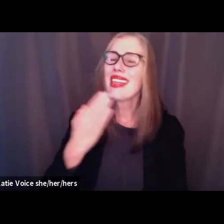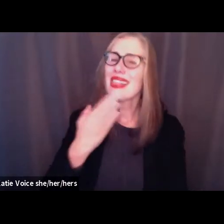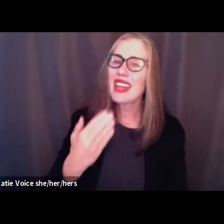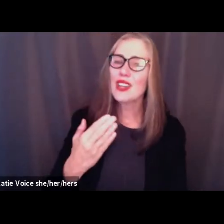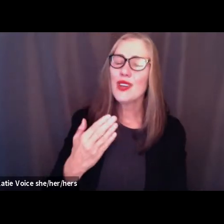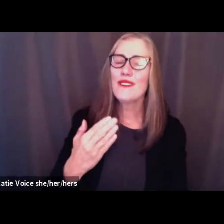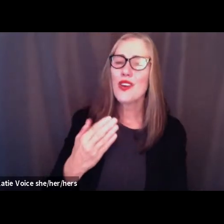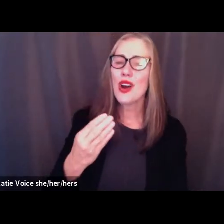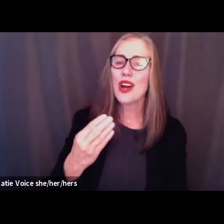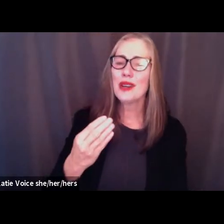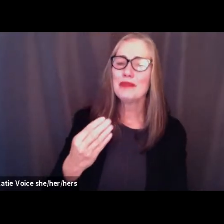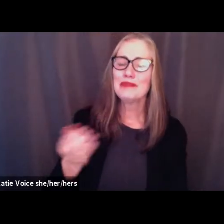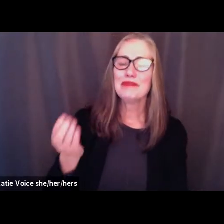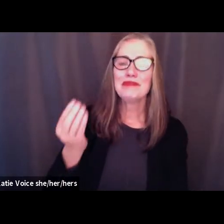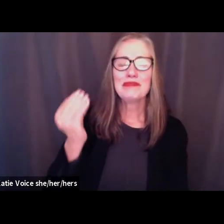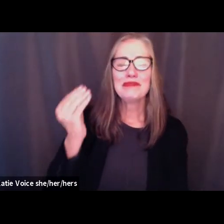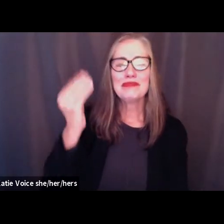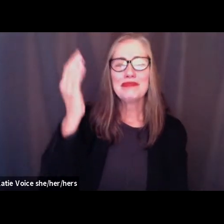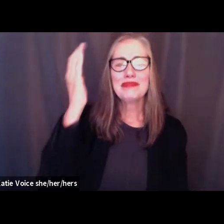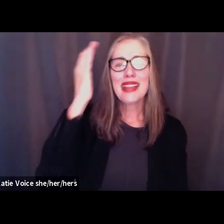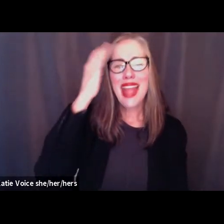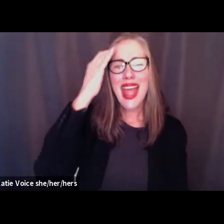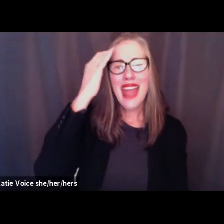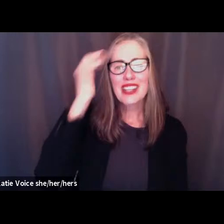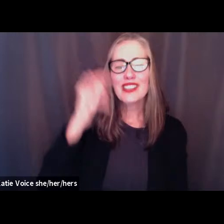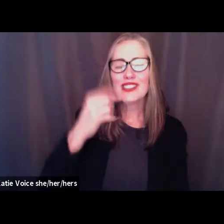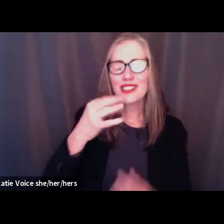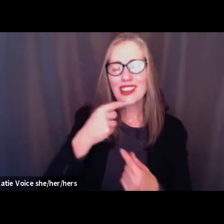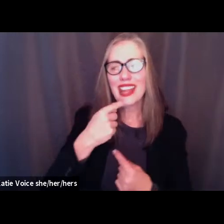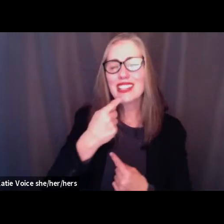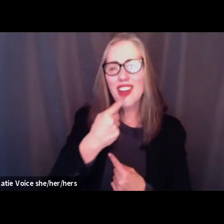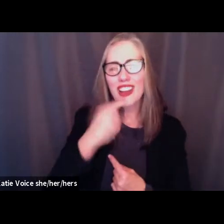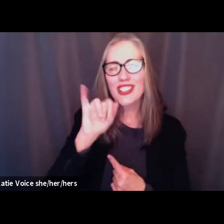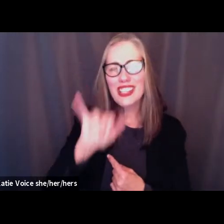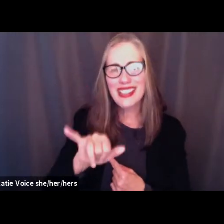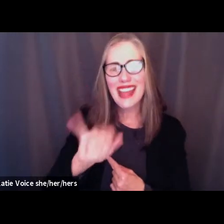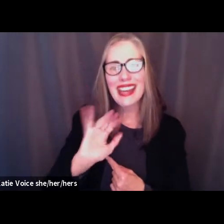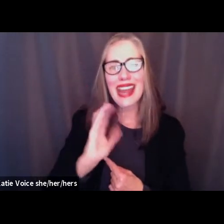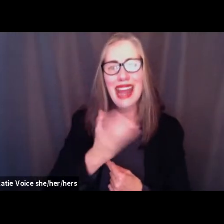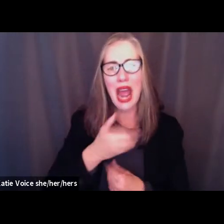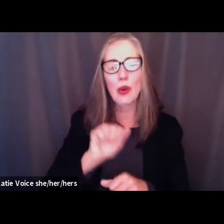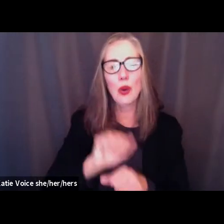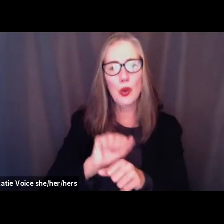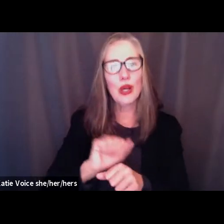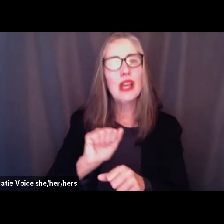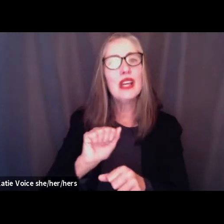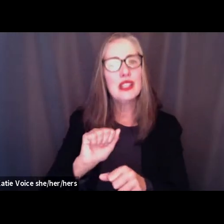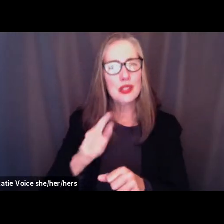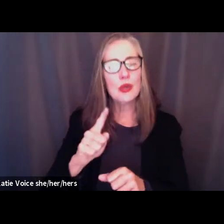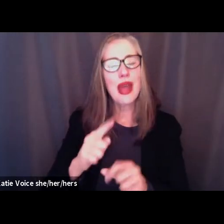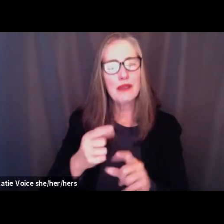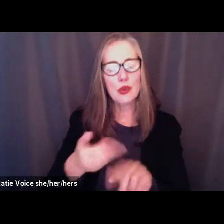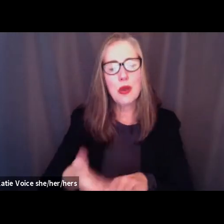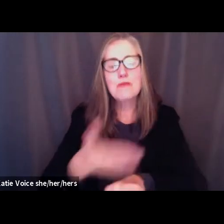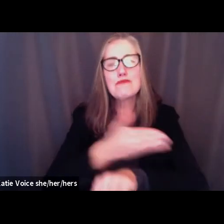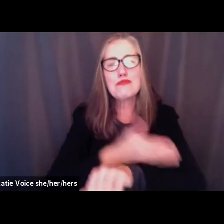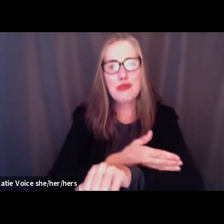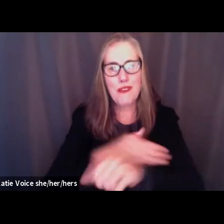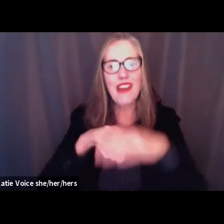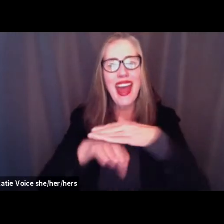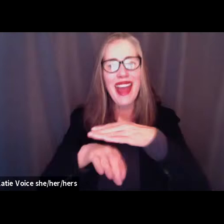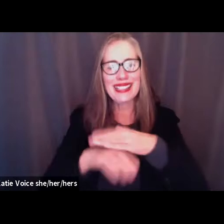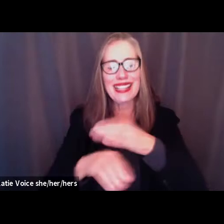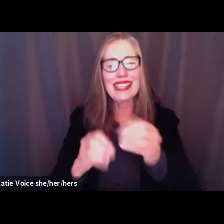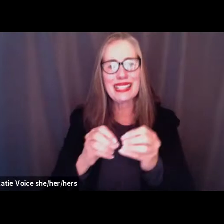that's definitely a key part of our work, is to continue to expand the access to our meetings. I'm sorry, Mr. Chair, did